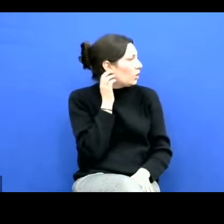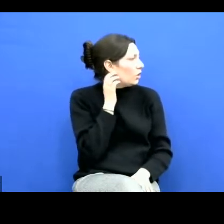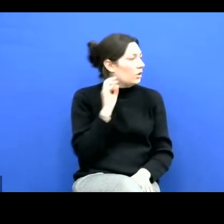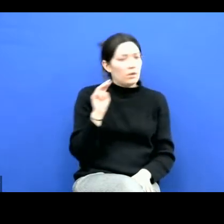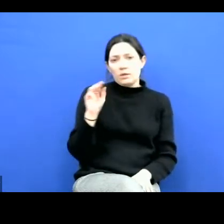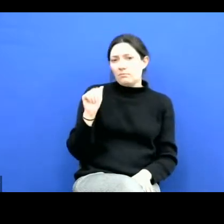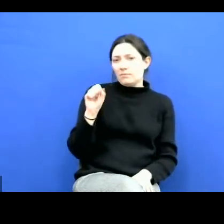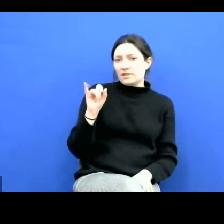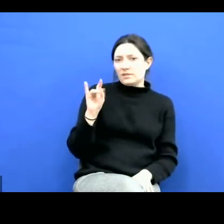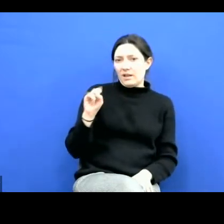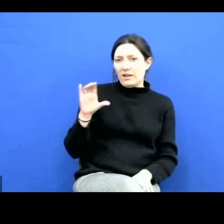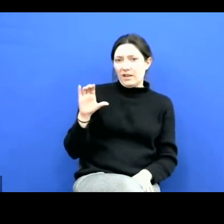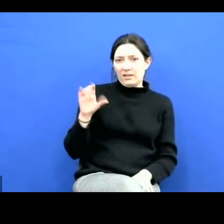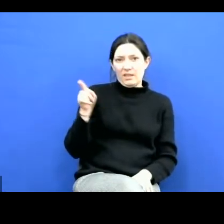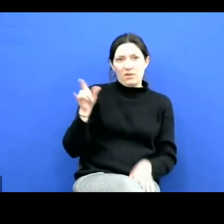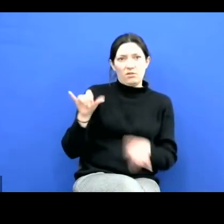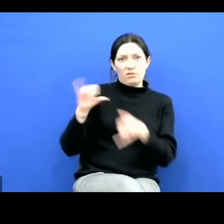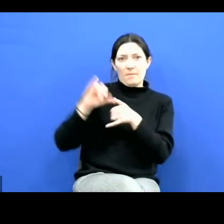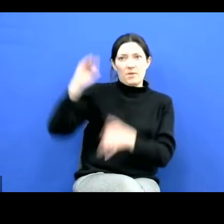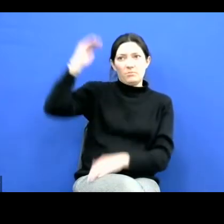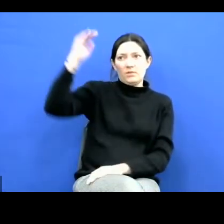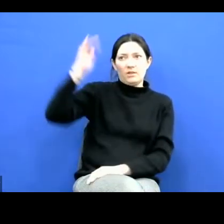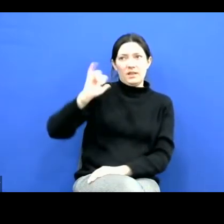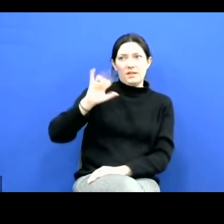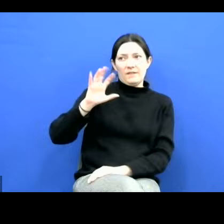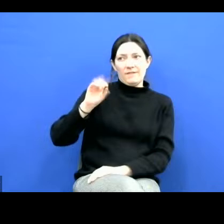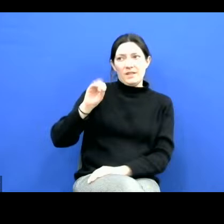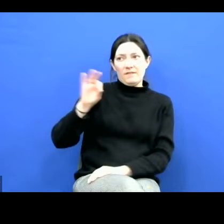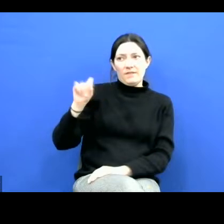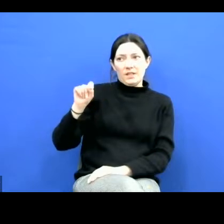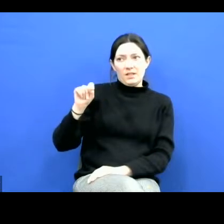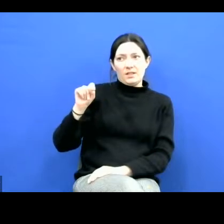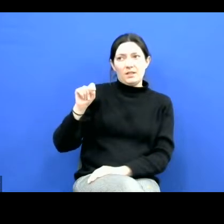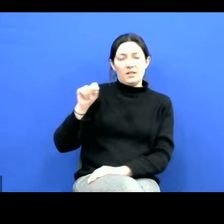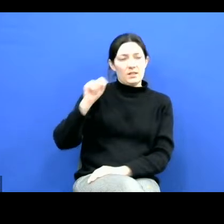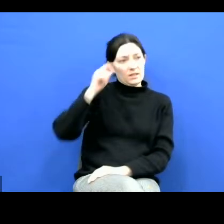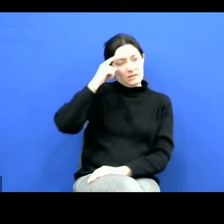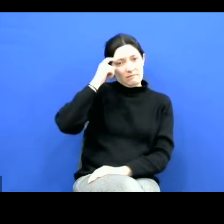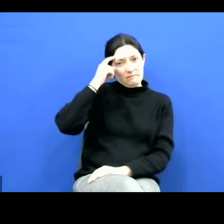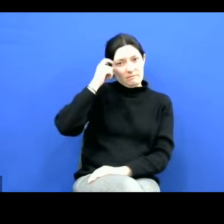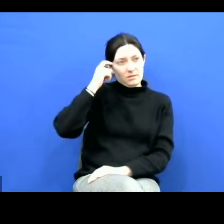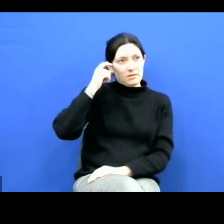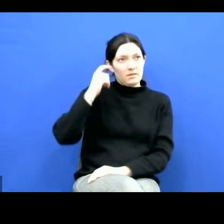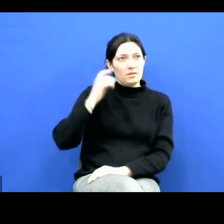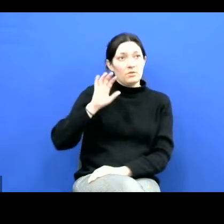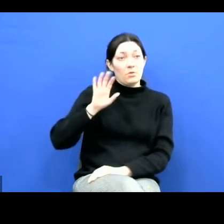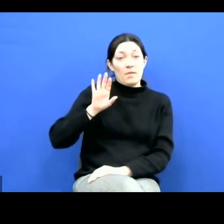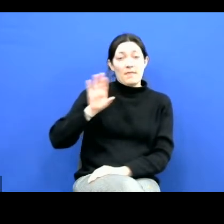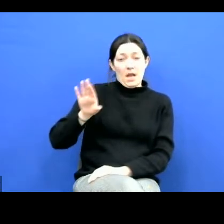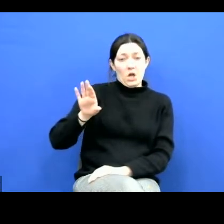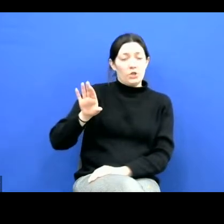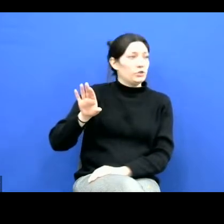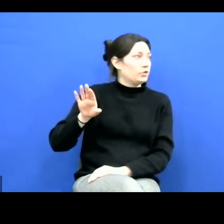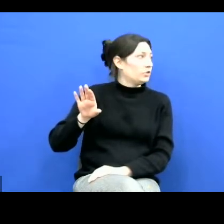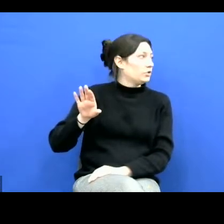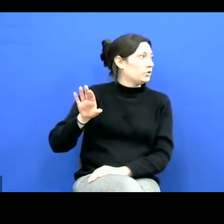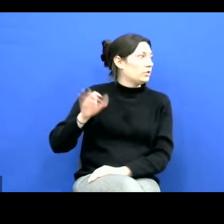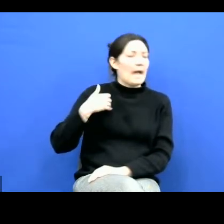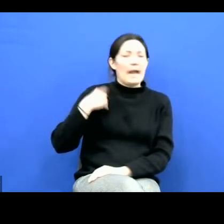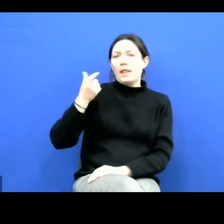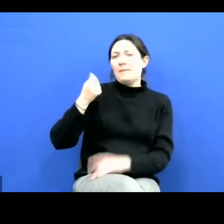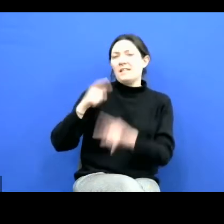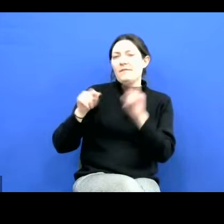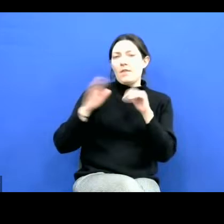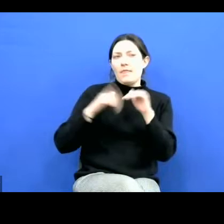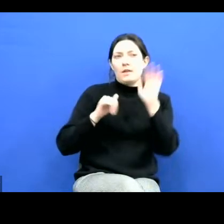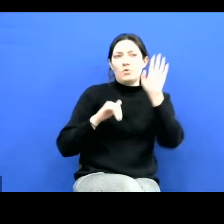Masonic, they're up, what was it, like 50 feet. Now there's had a little bit difference in this